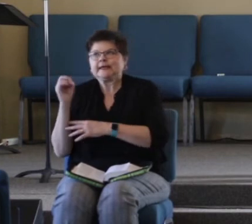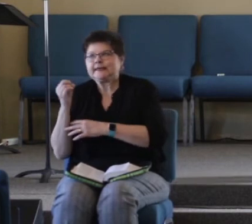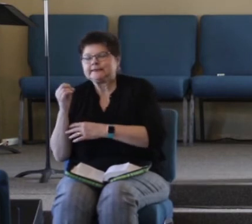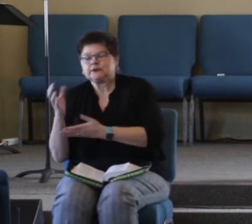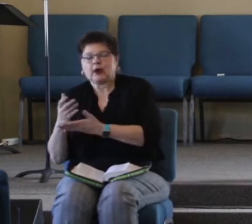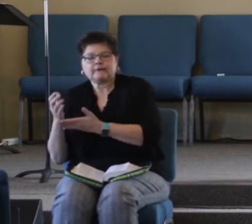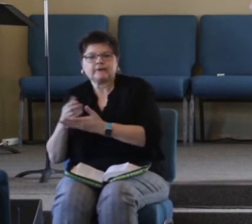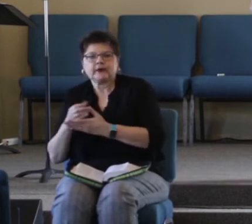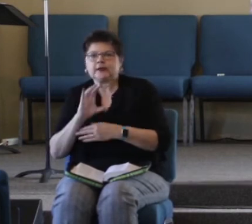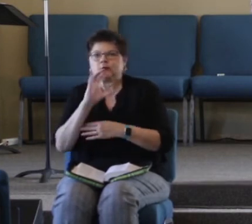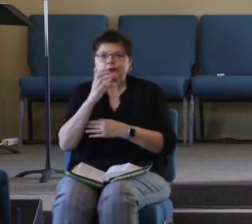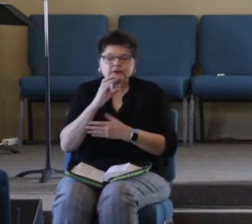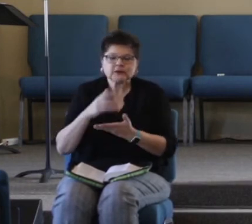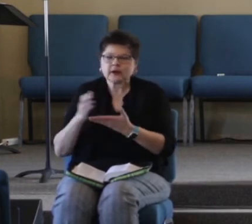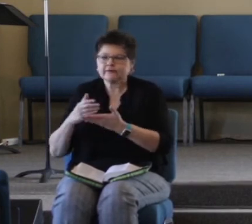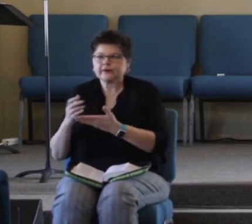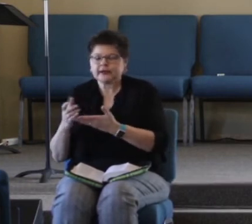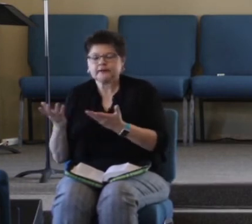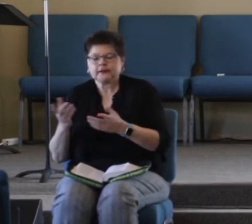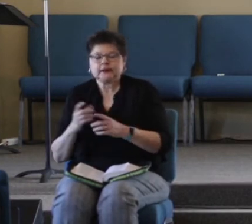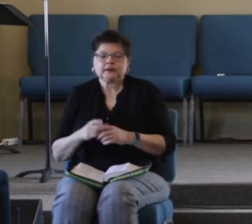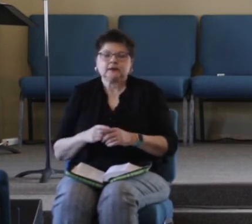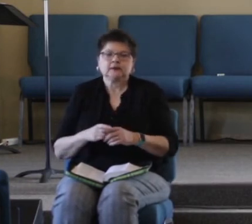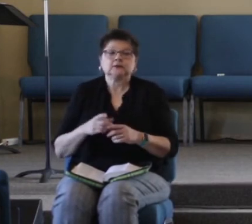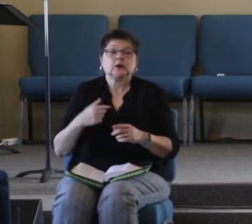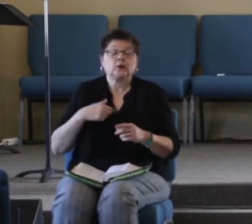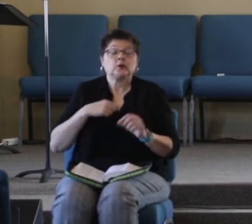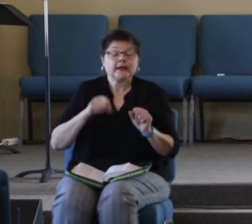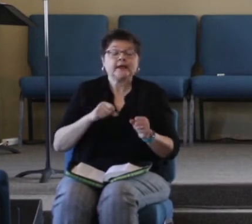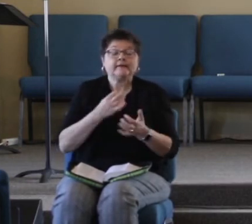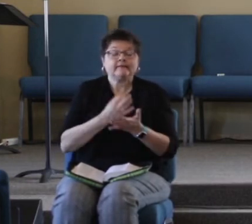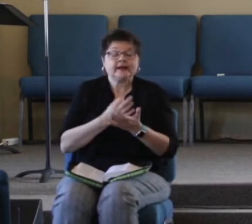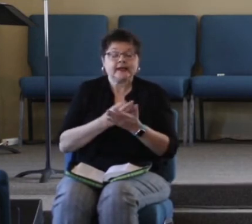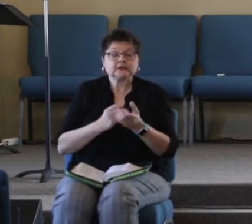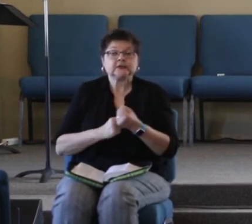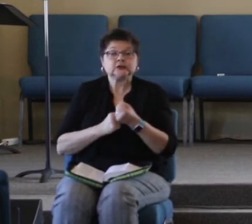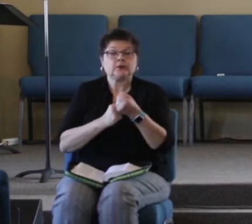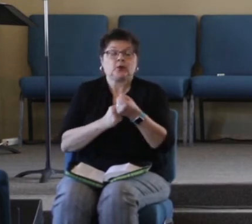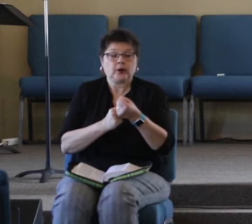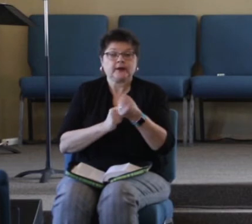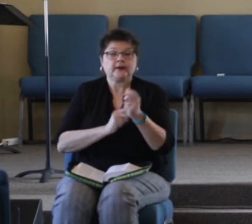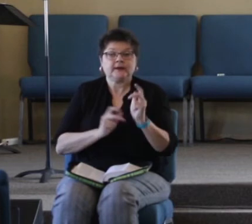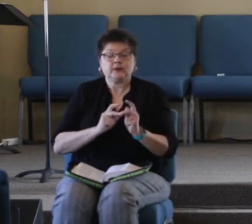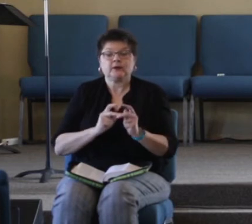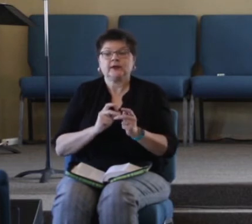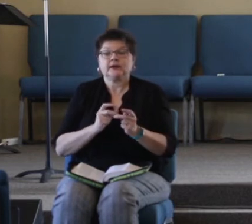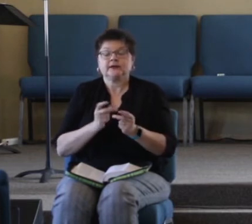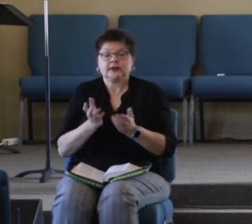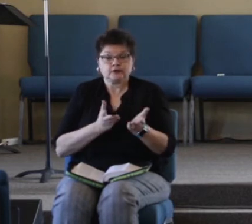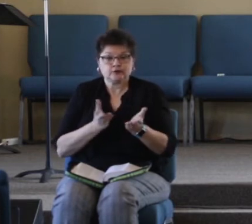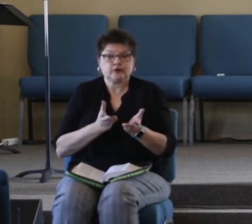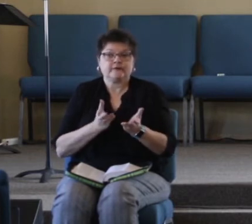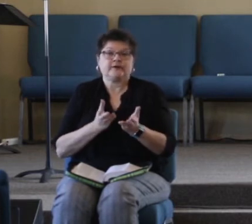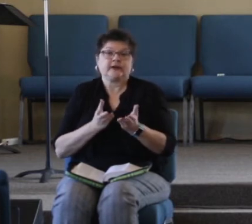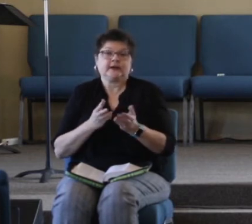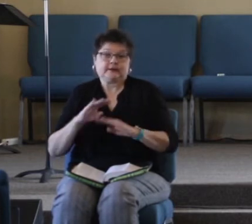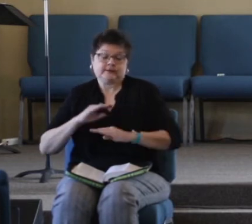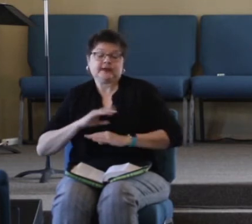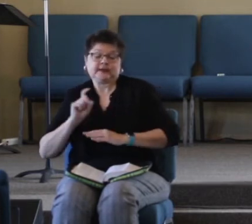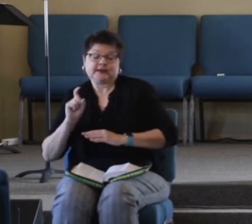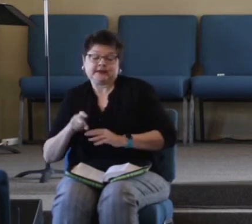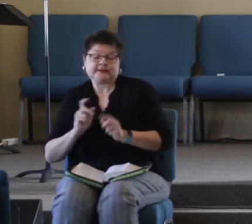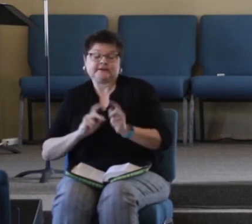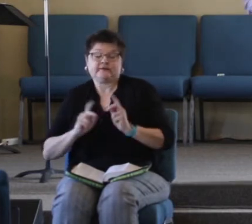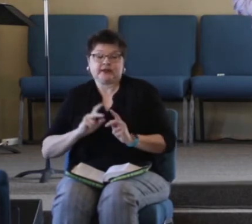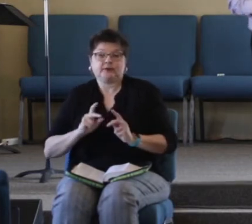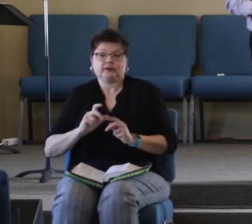offering, so that we can financially support those that are serving and meeting the needs of people